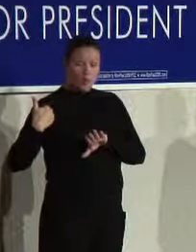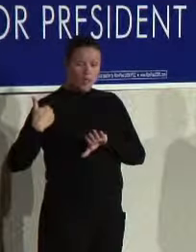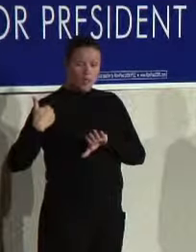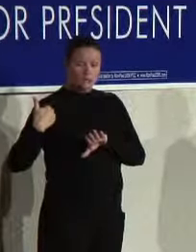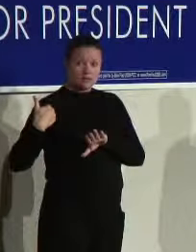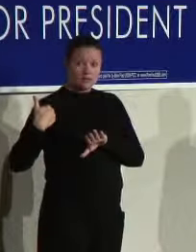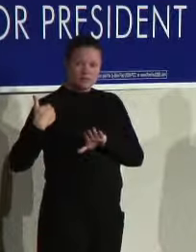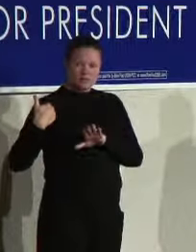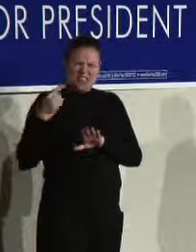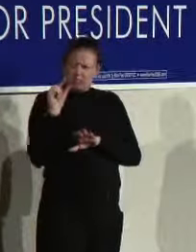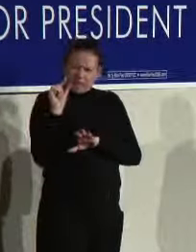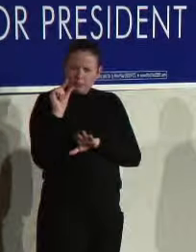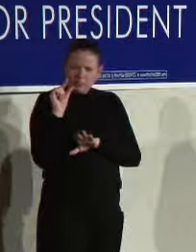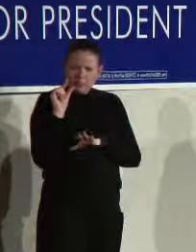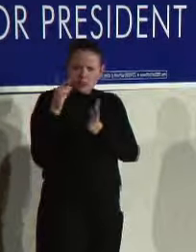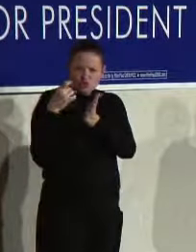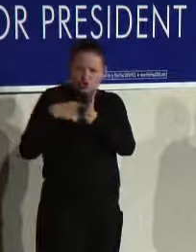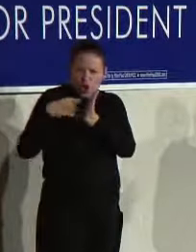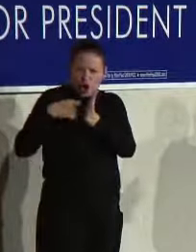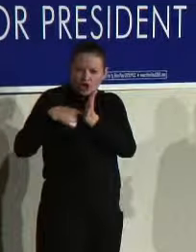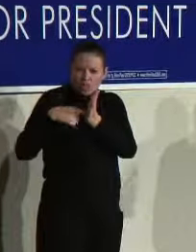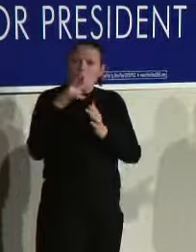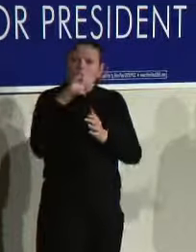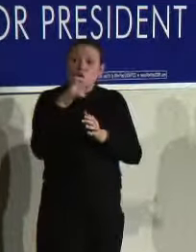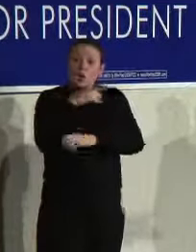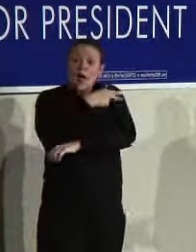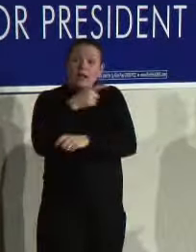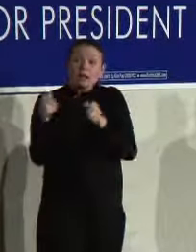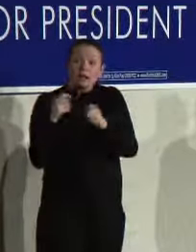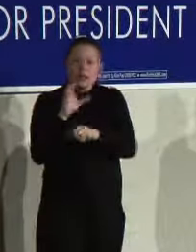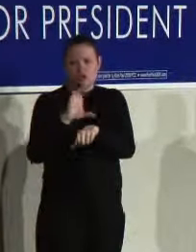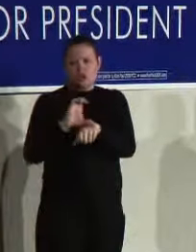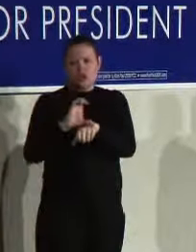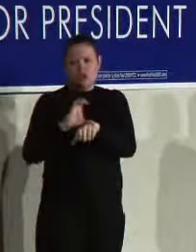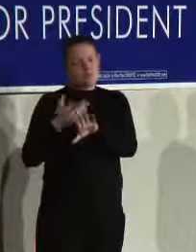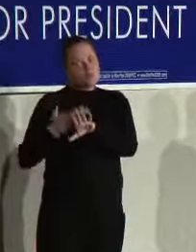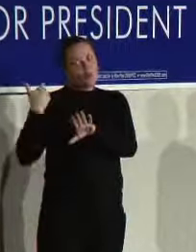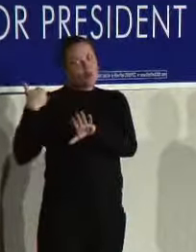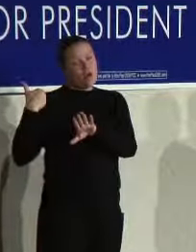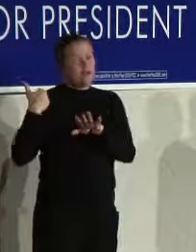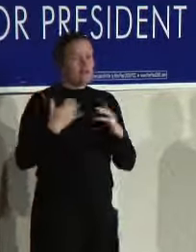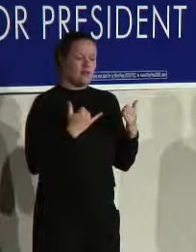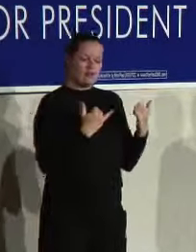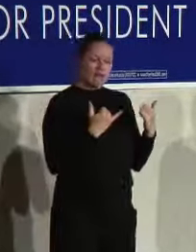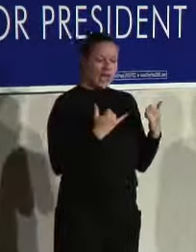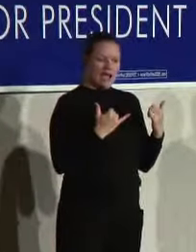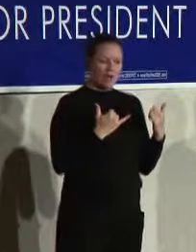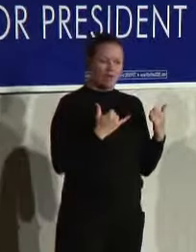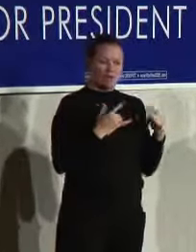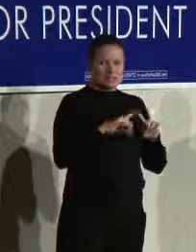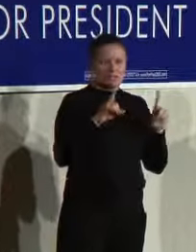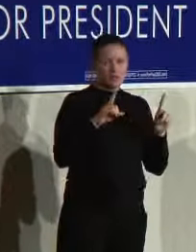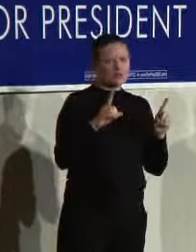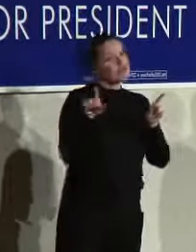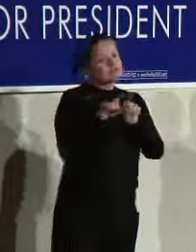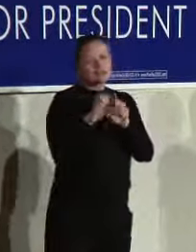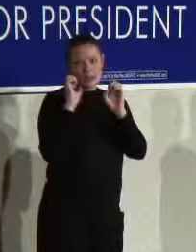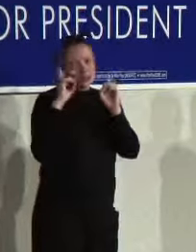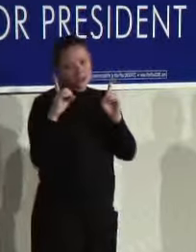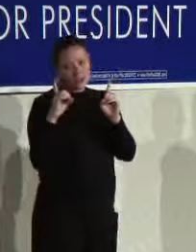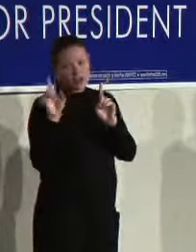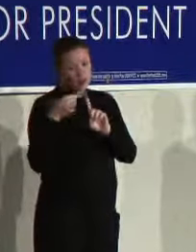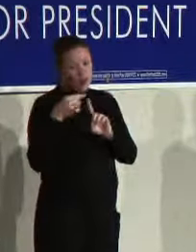The churches ran the hospitals, and everybody got medical care. Same way in education. When I